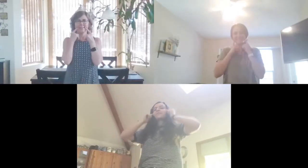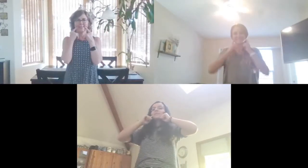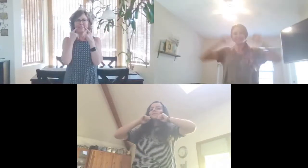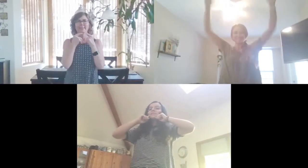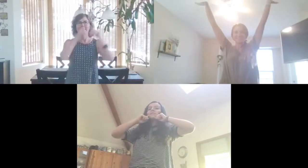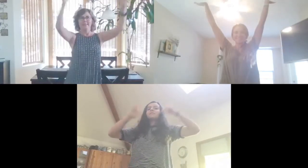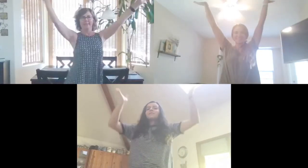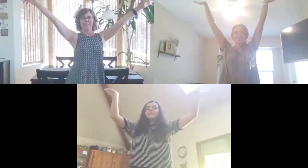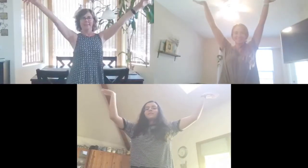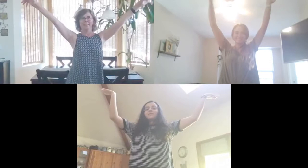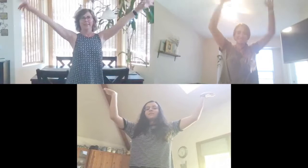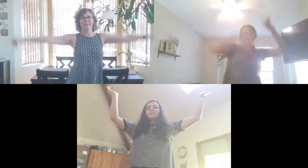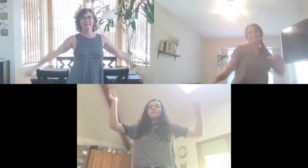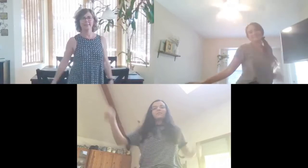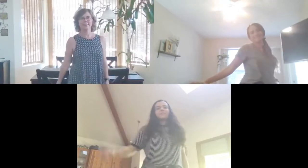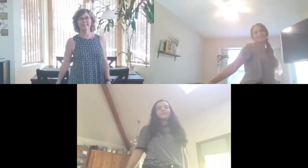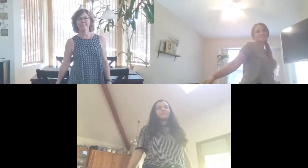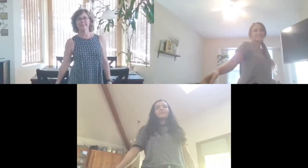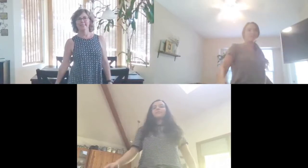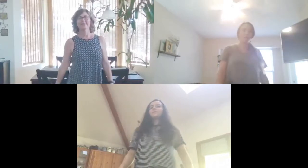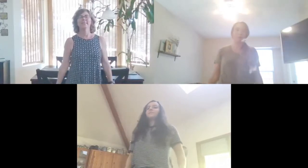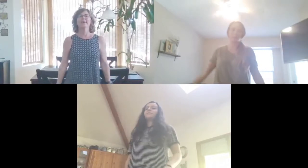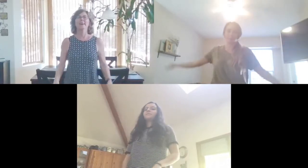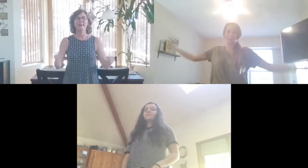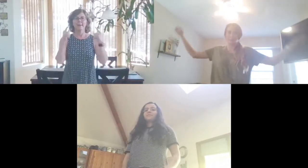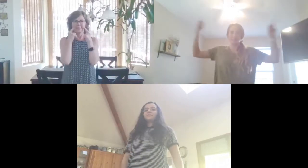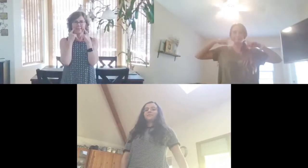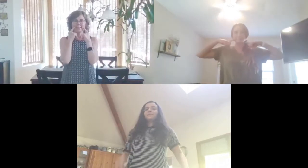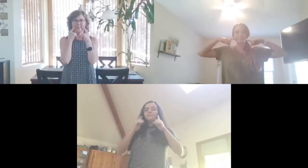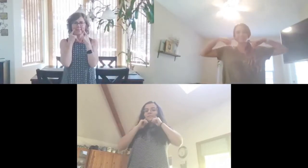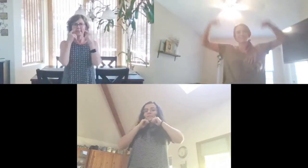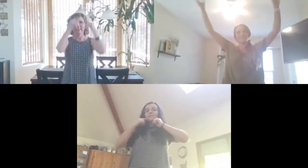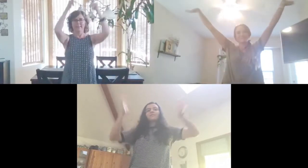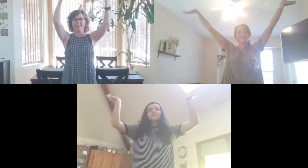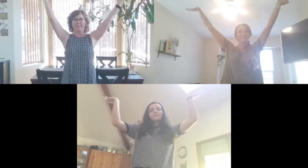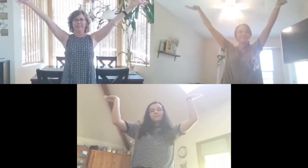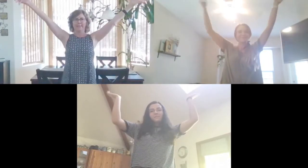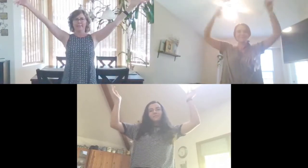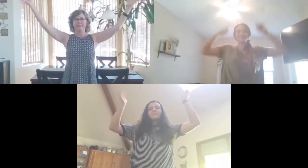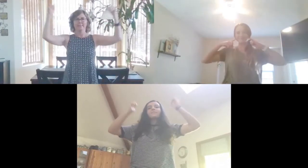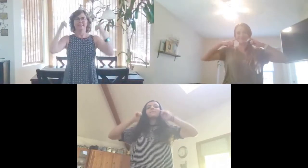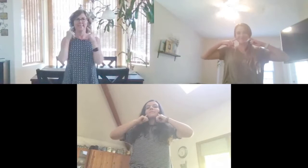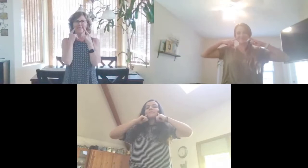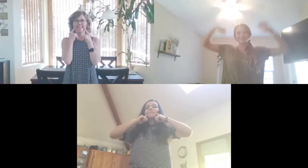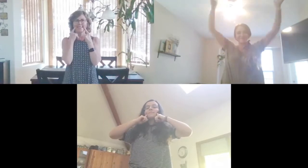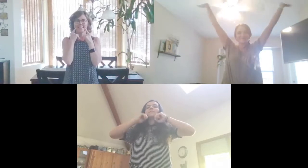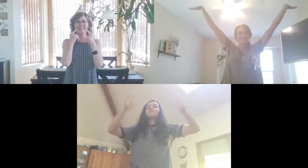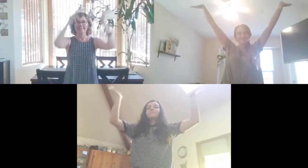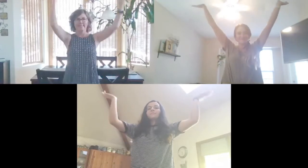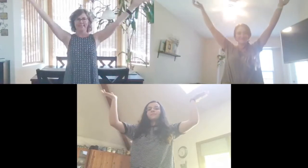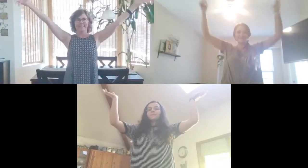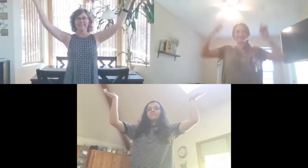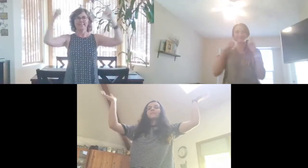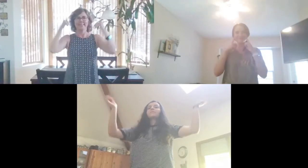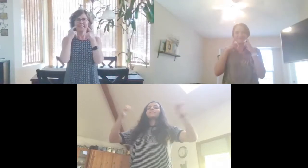joy like a fountain in my soul. I've got joy like a fountain, I've got joy like a